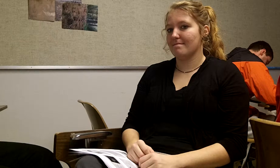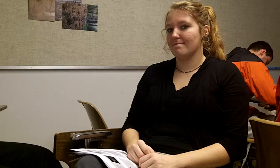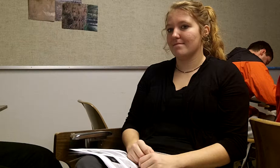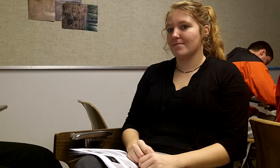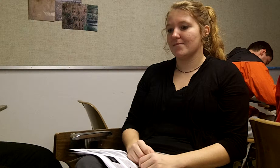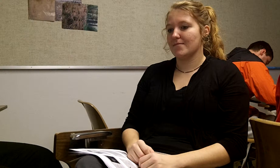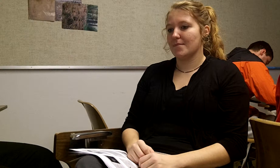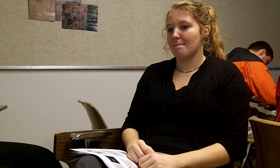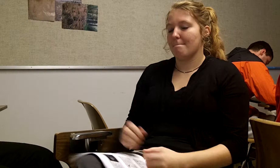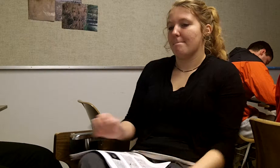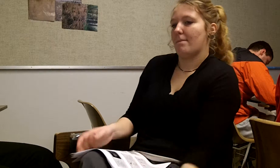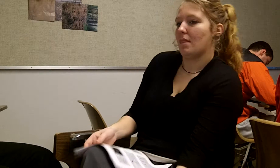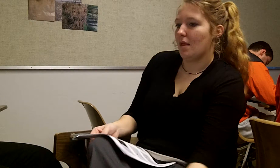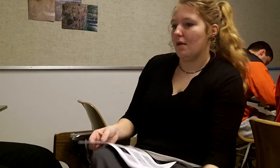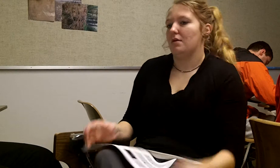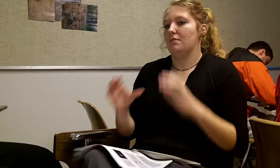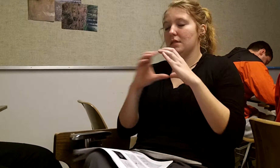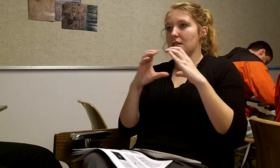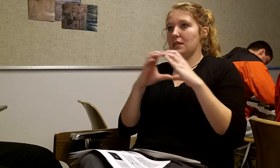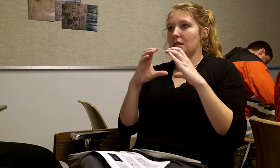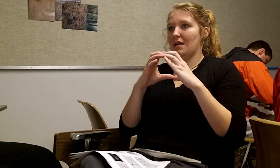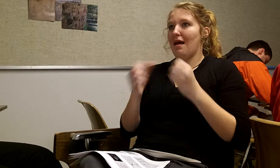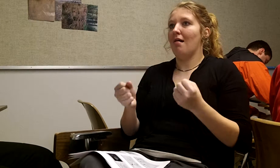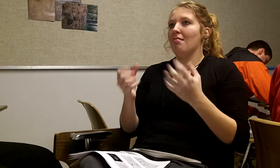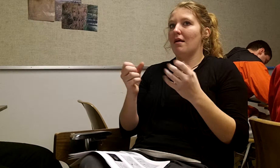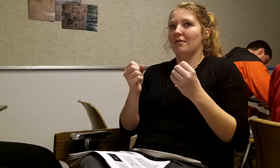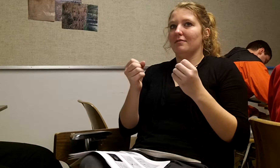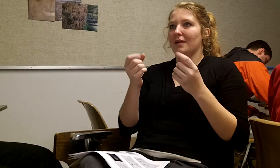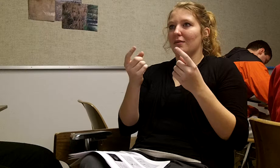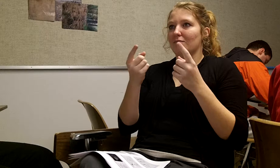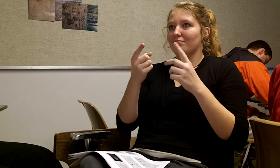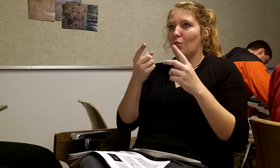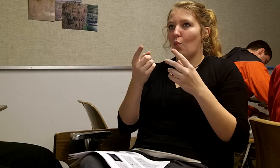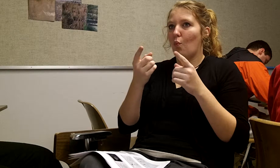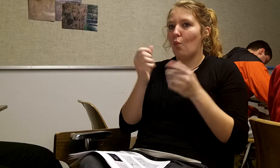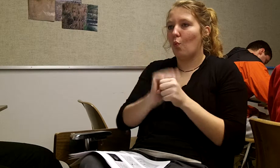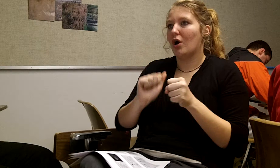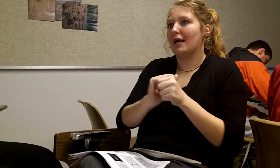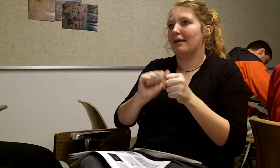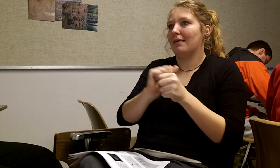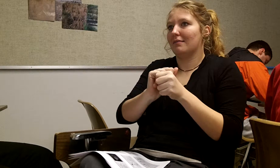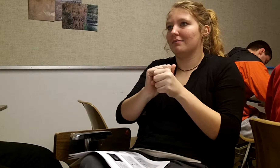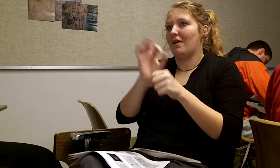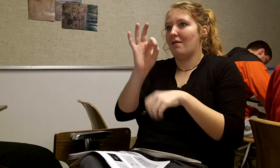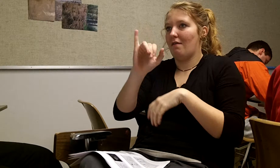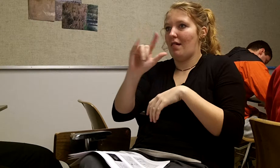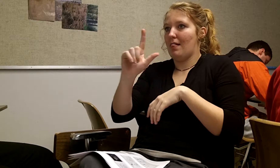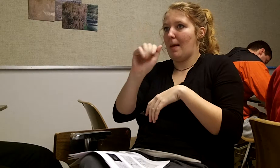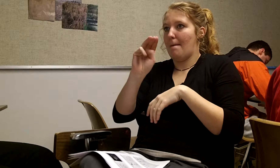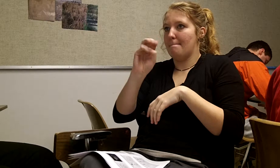which is kind of nice since some of these signals that come in will manipulate the cytoskeleton into changes. This is all